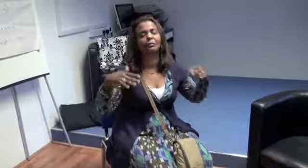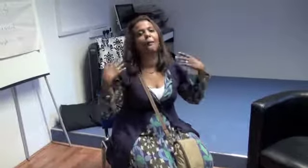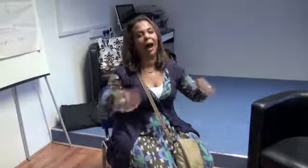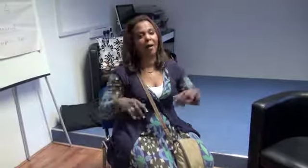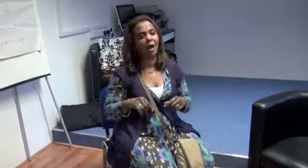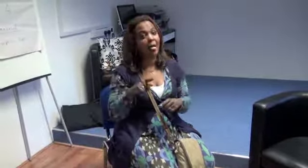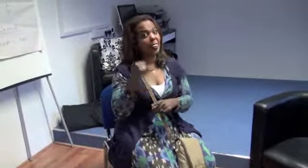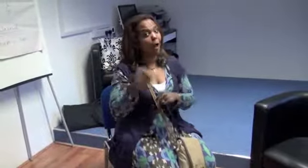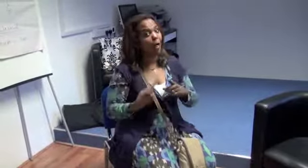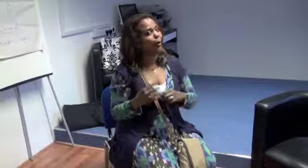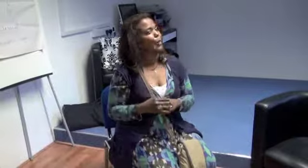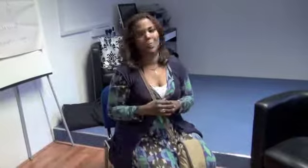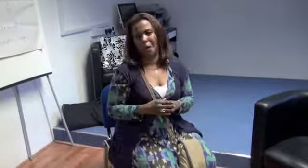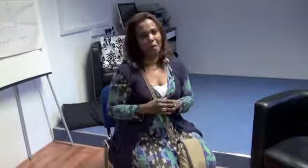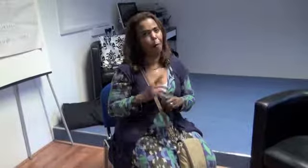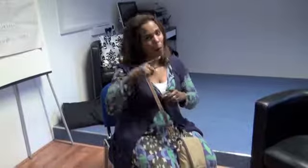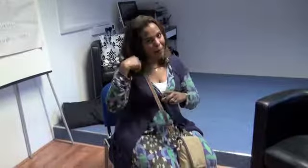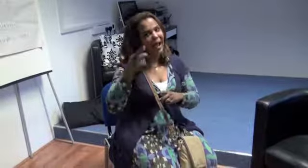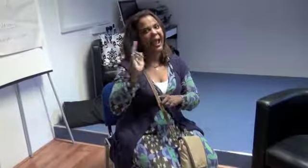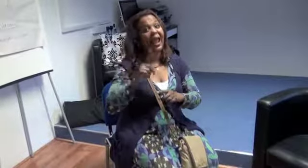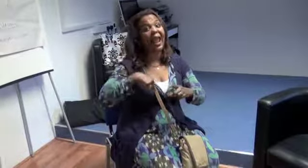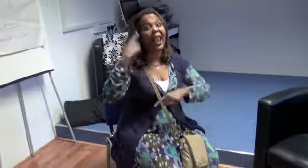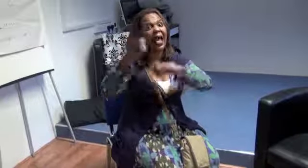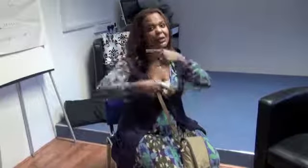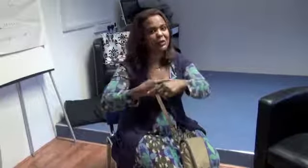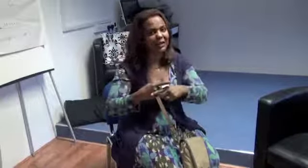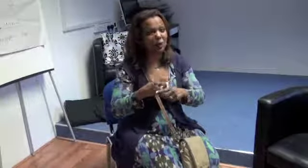the participants' feedback, truly inspirational. But